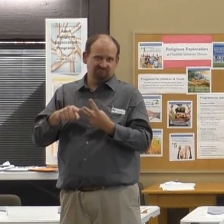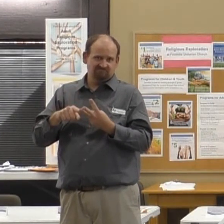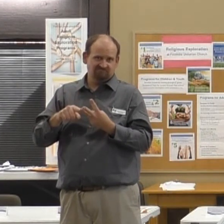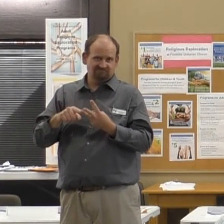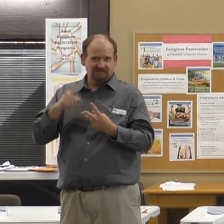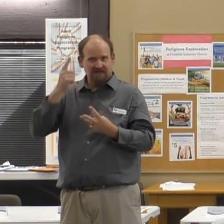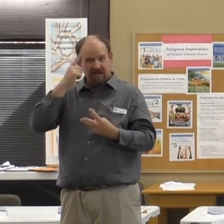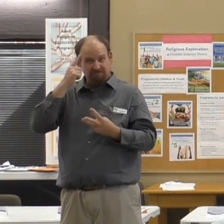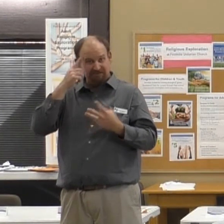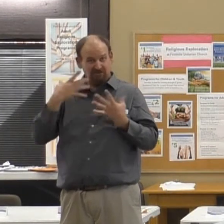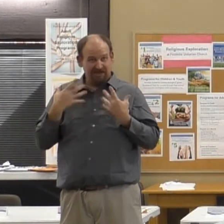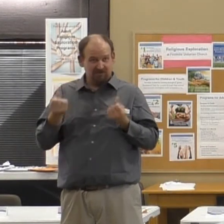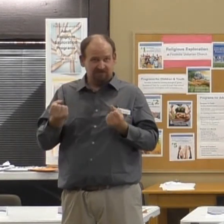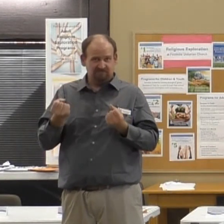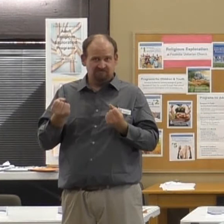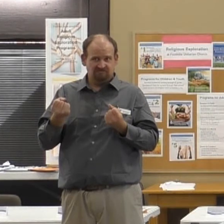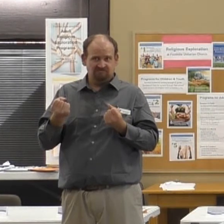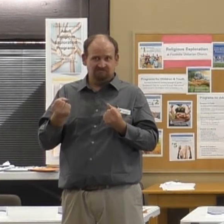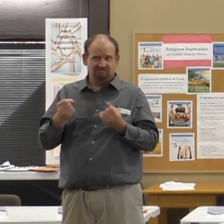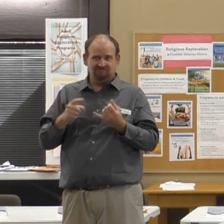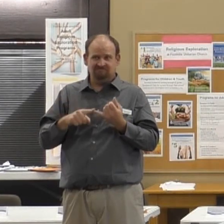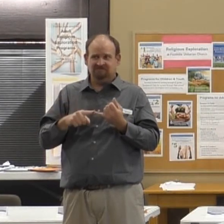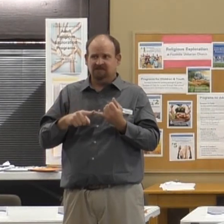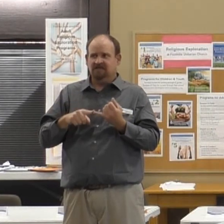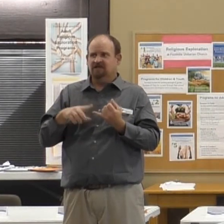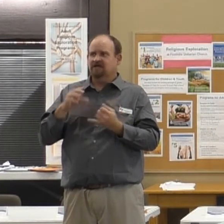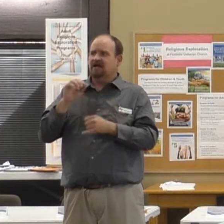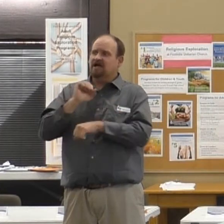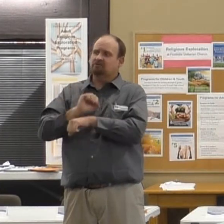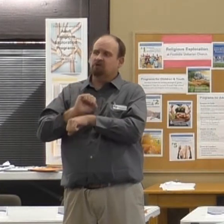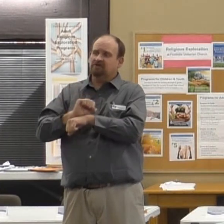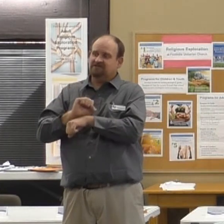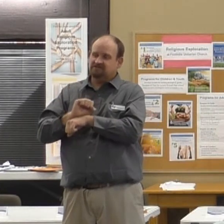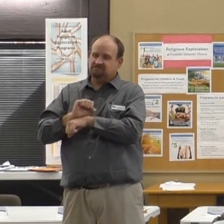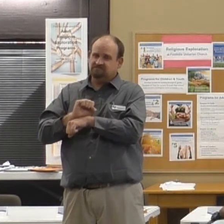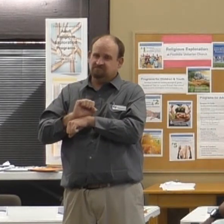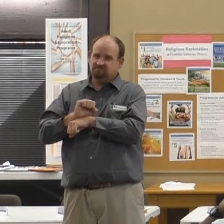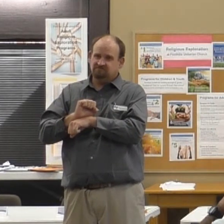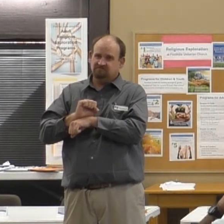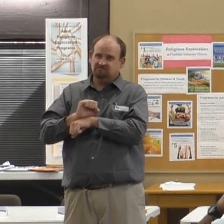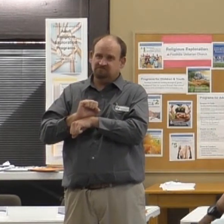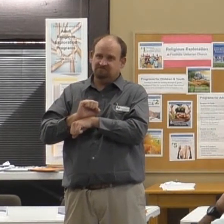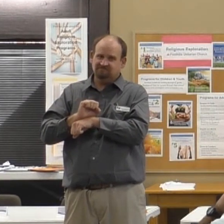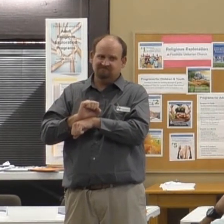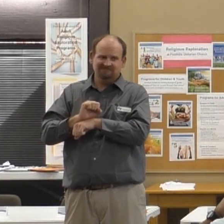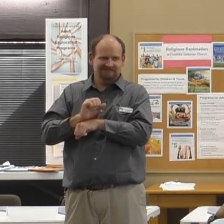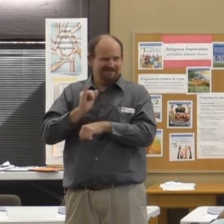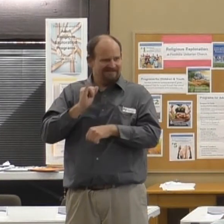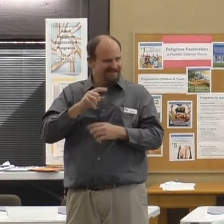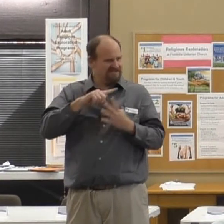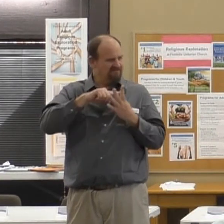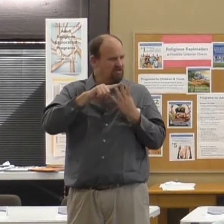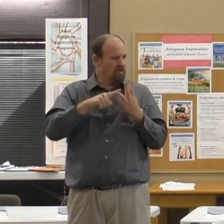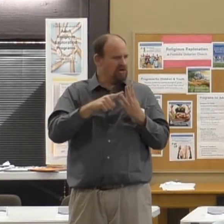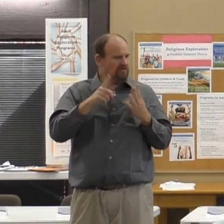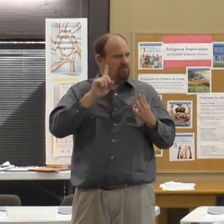law enforcement, mental health field, and also employment.